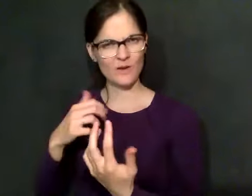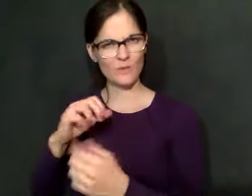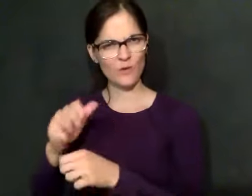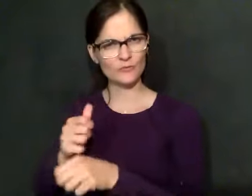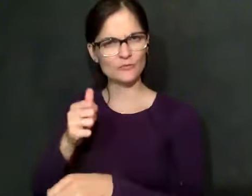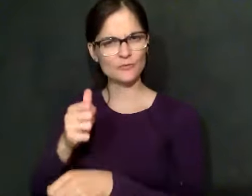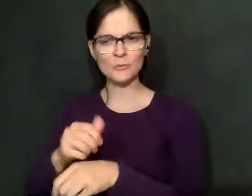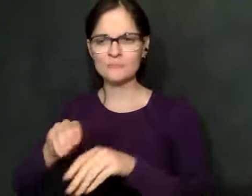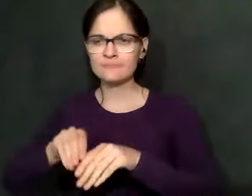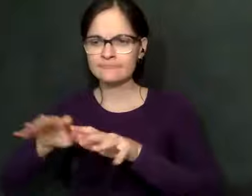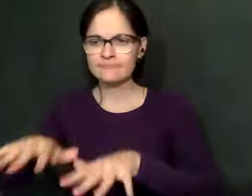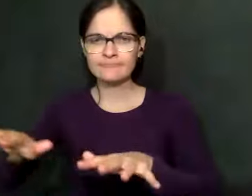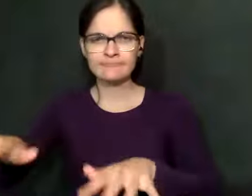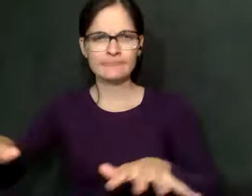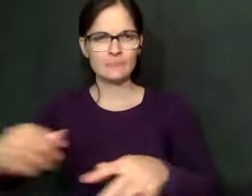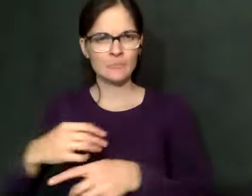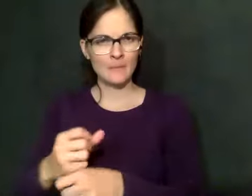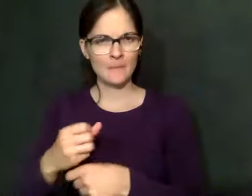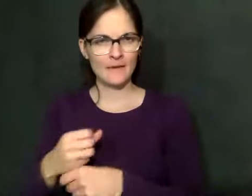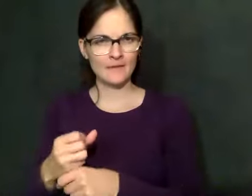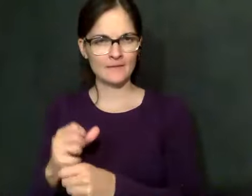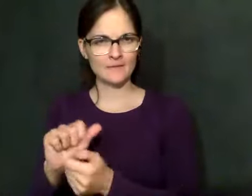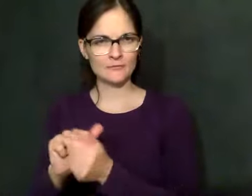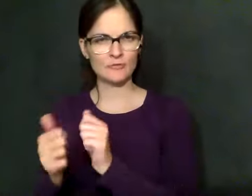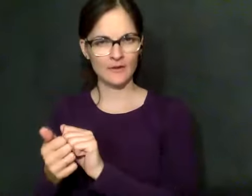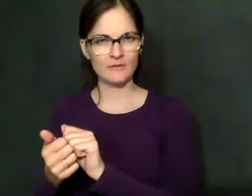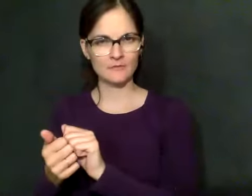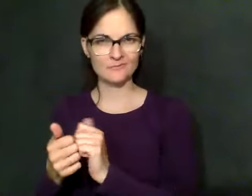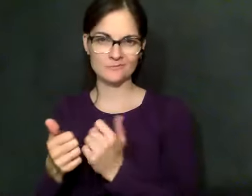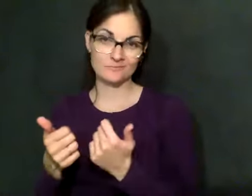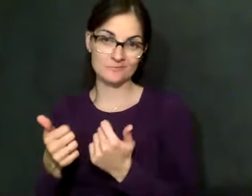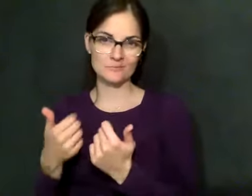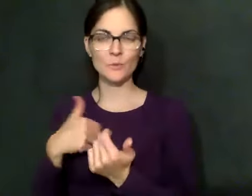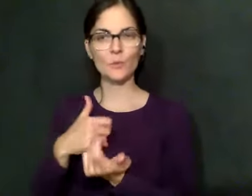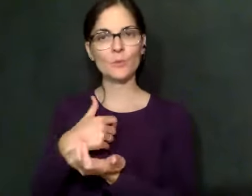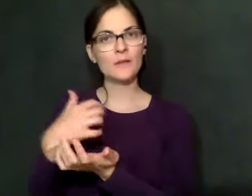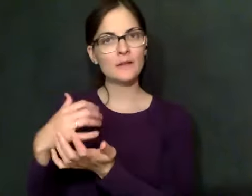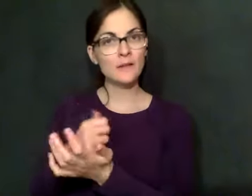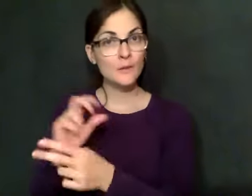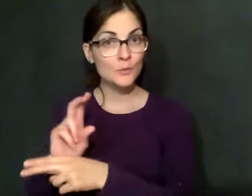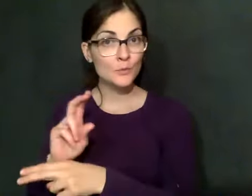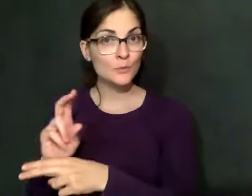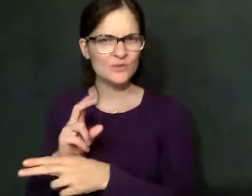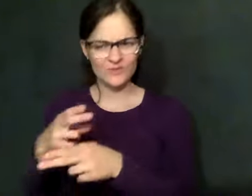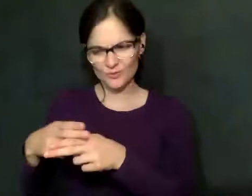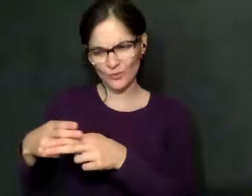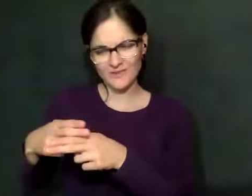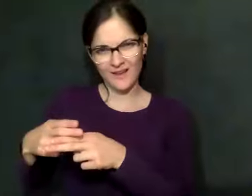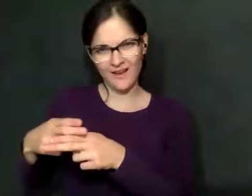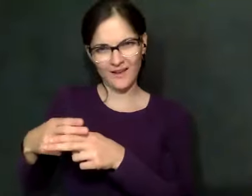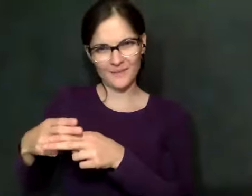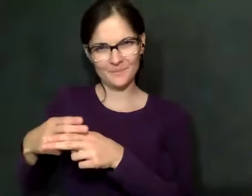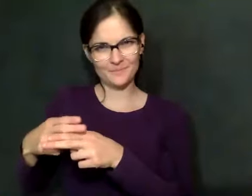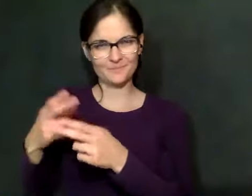we did Dare to Make Change, and it was a reading therapy thing that was used for a short time until there was some